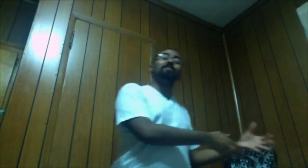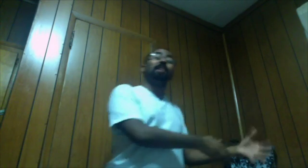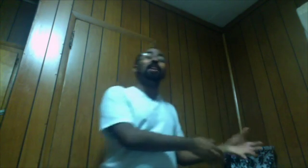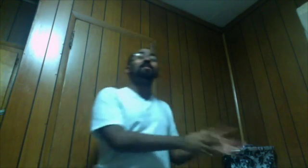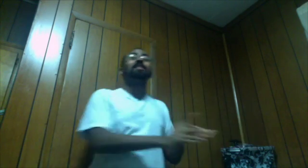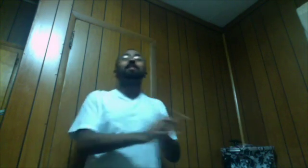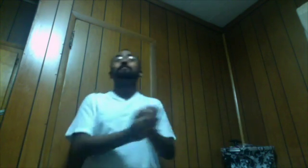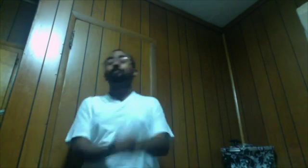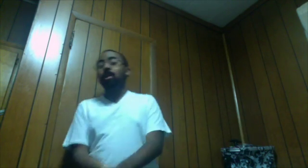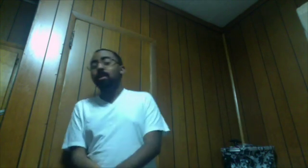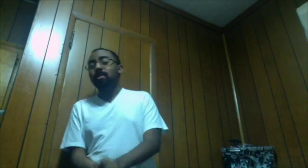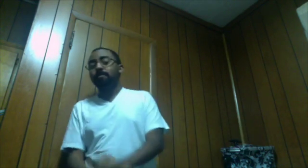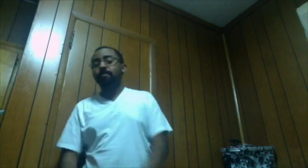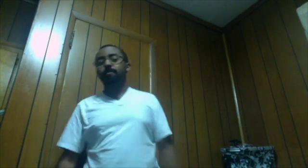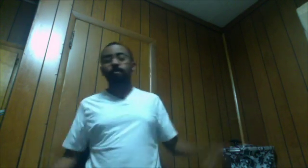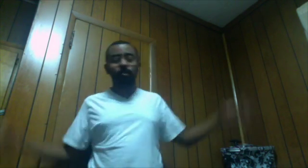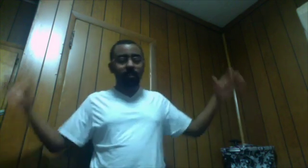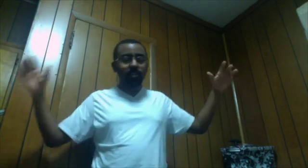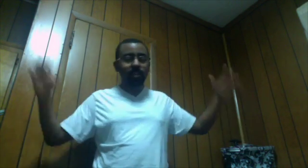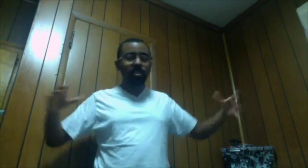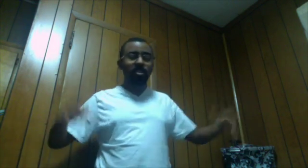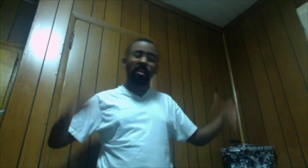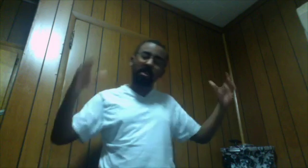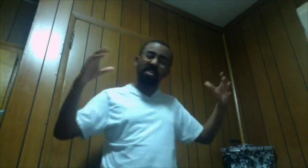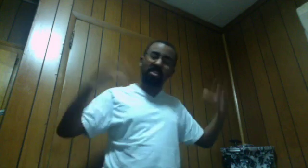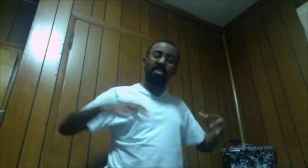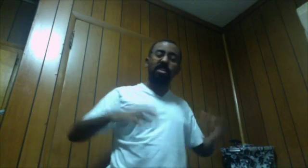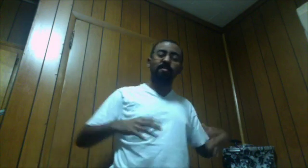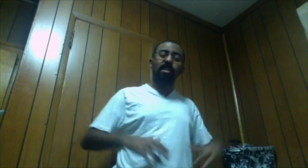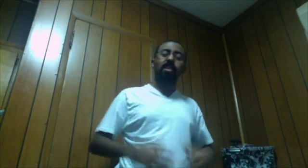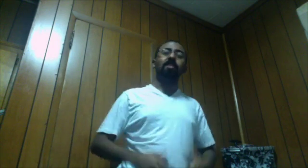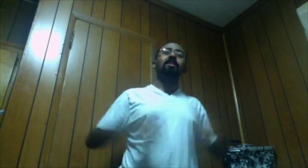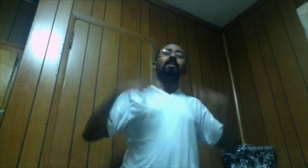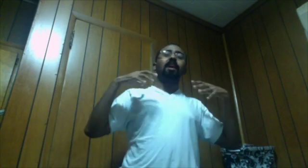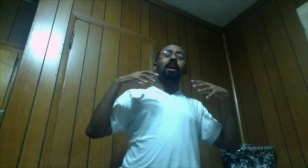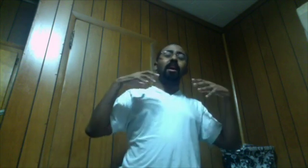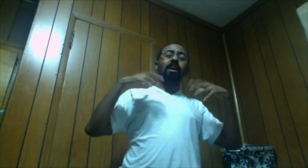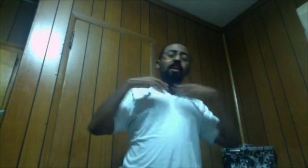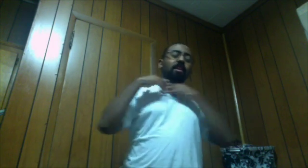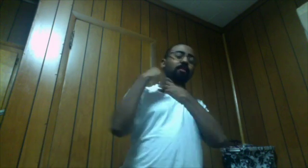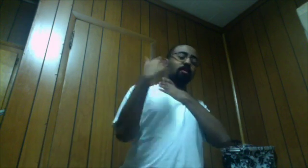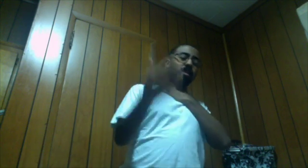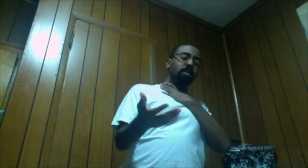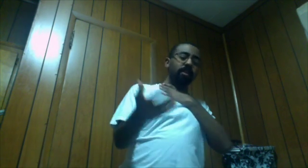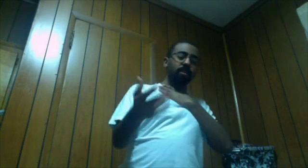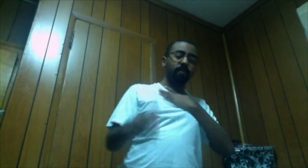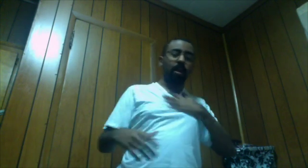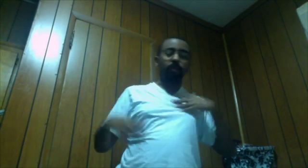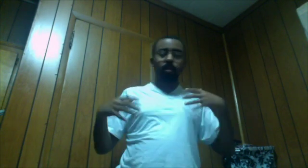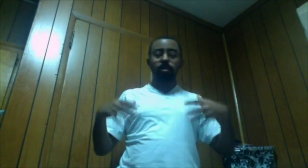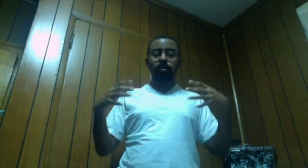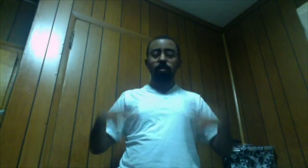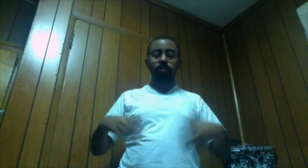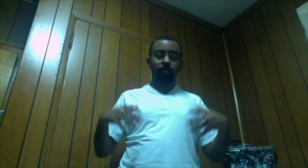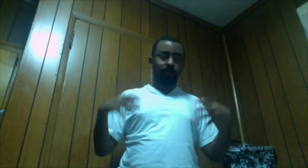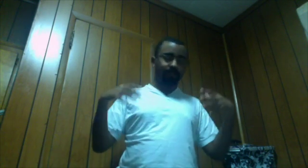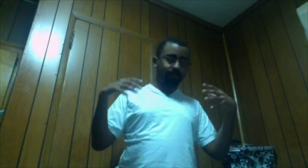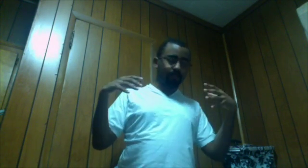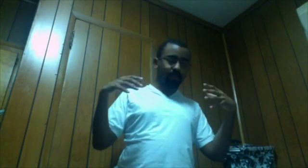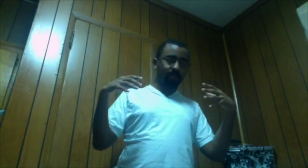about. But let's just talk about the good shit right now. And if you're wondering, I will do